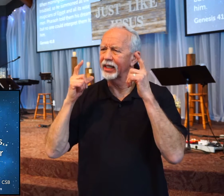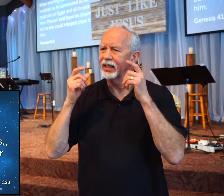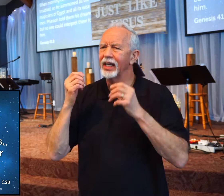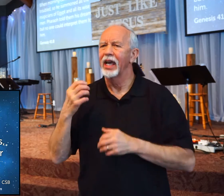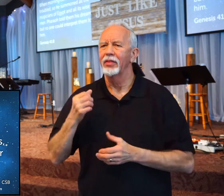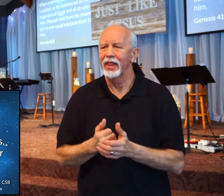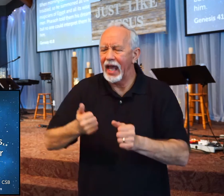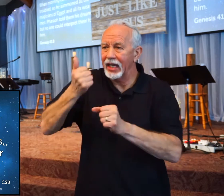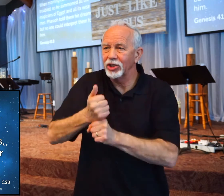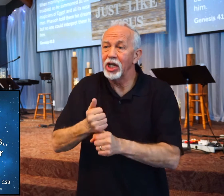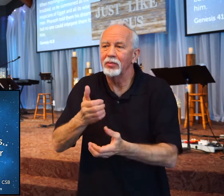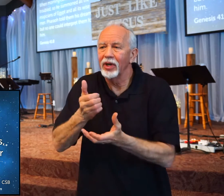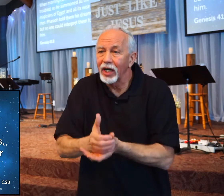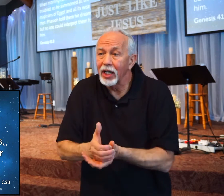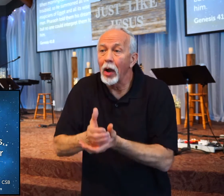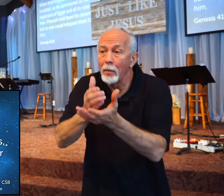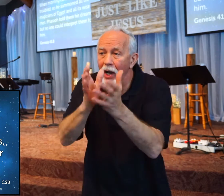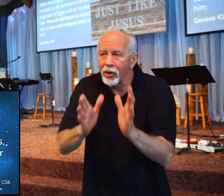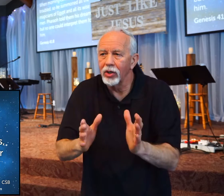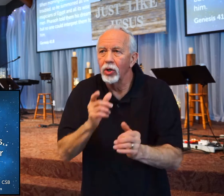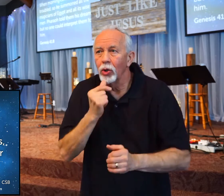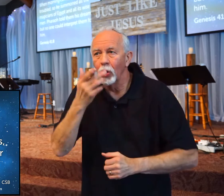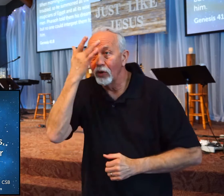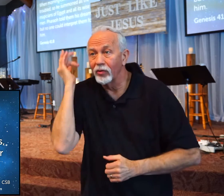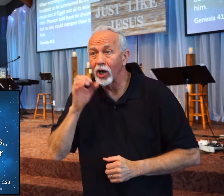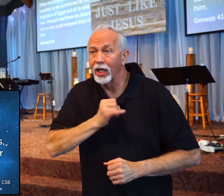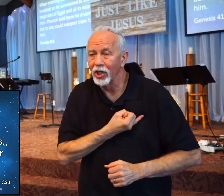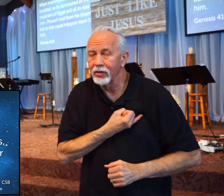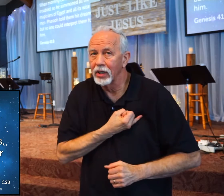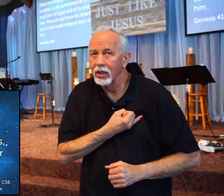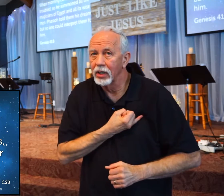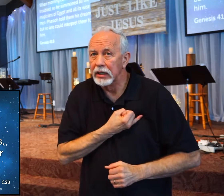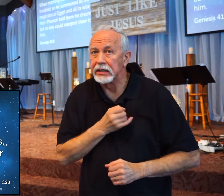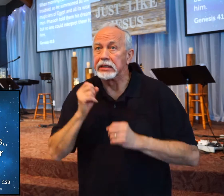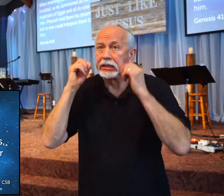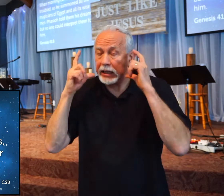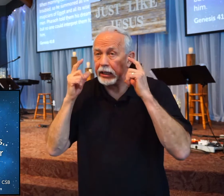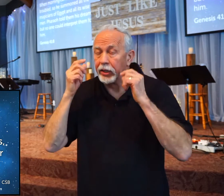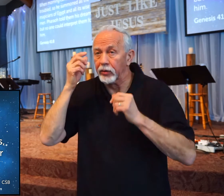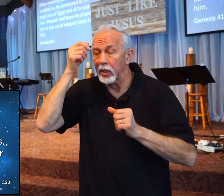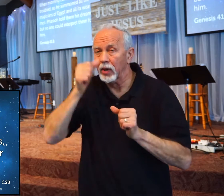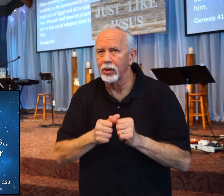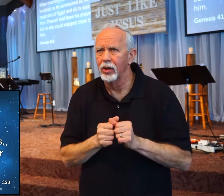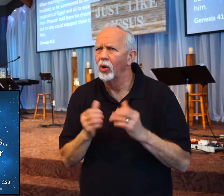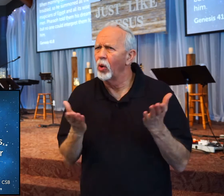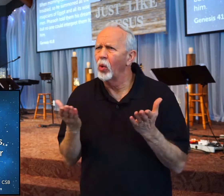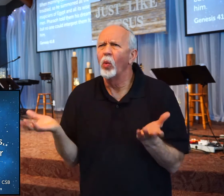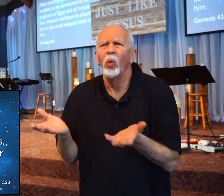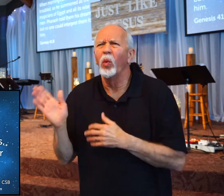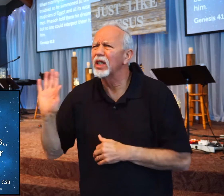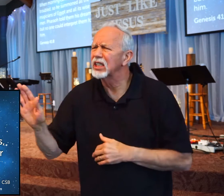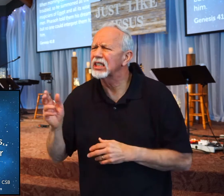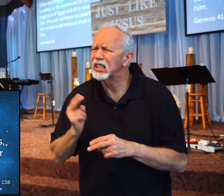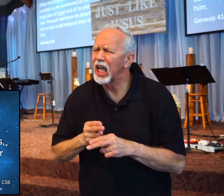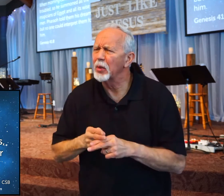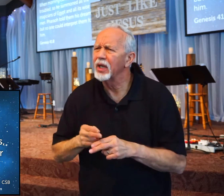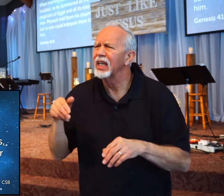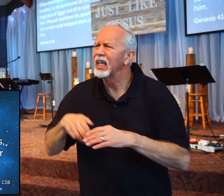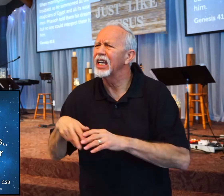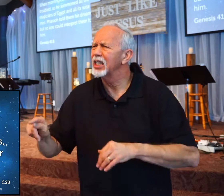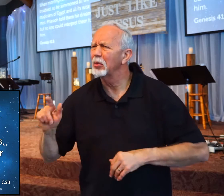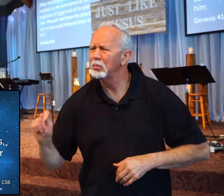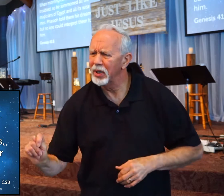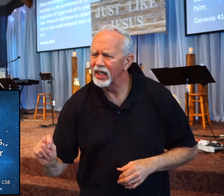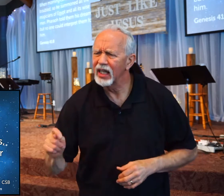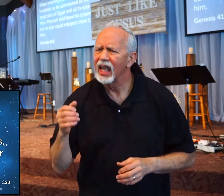cupbearer who had forgotten Joseph suddenly remembers, oh, what's his name? That's down in the pit